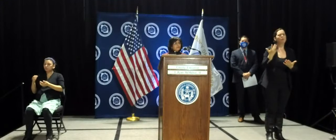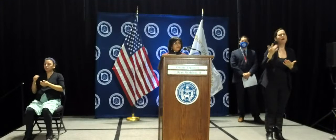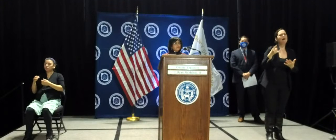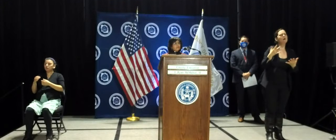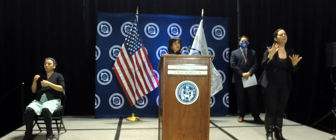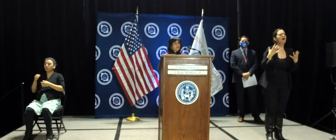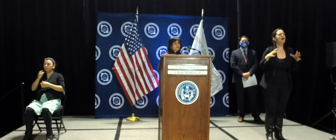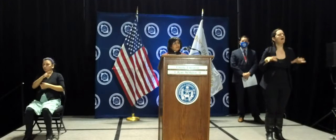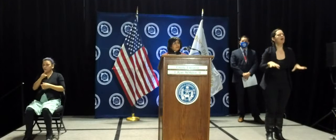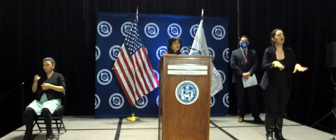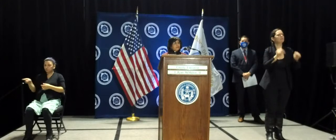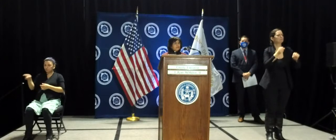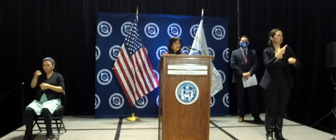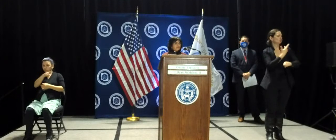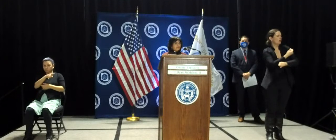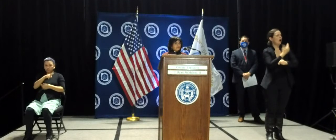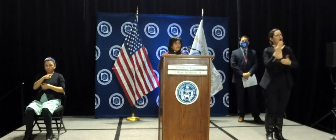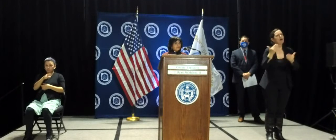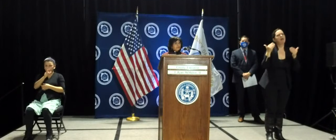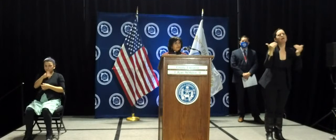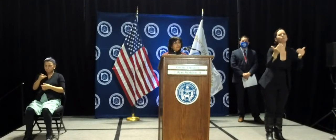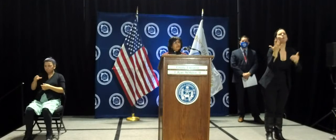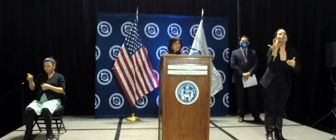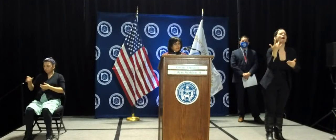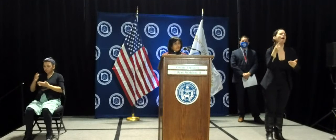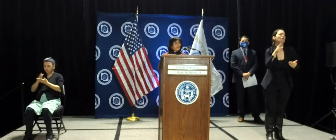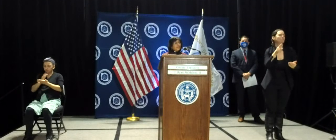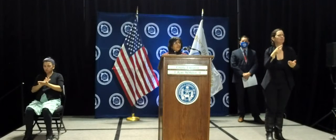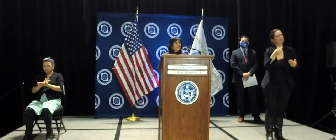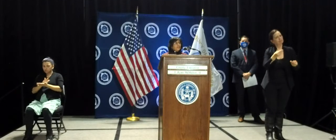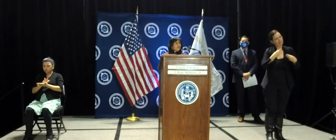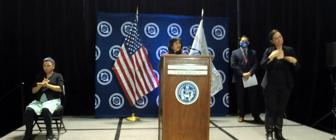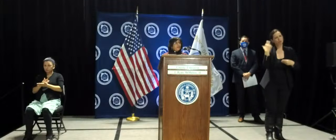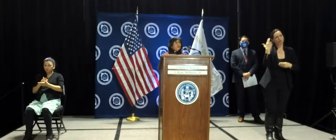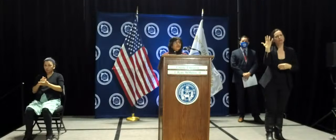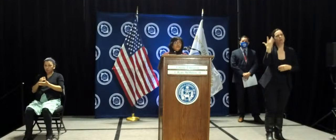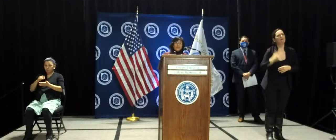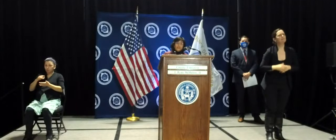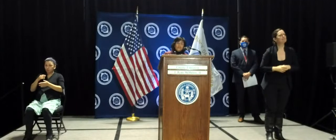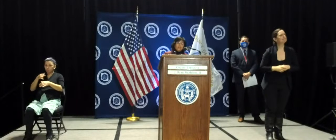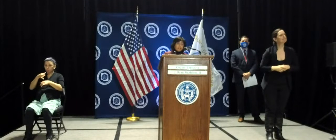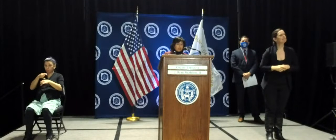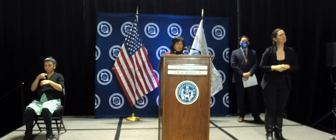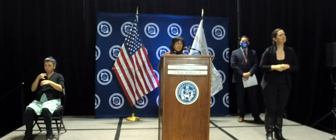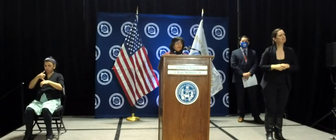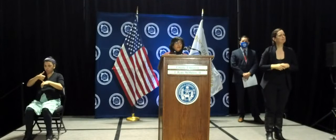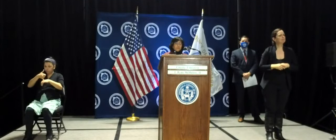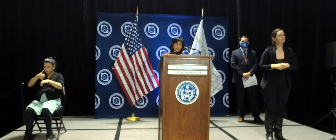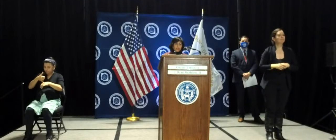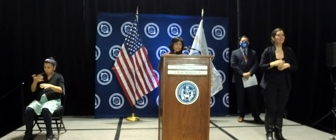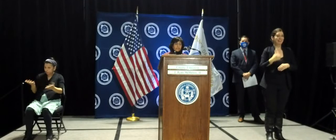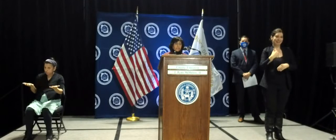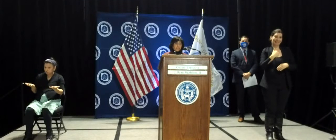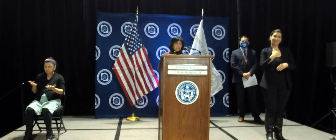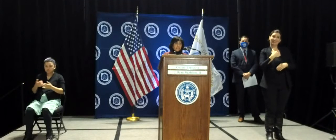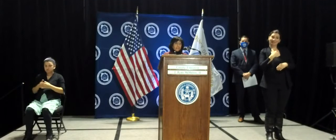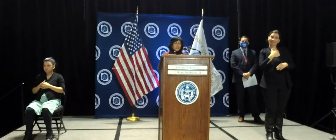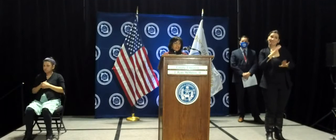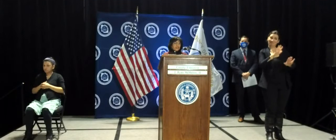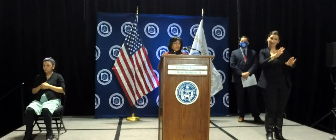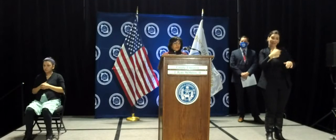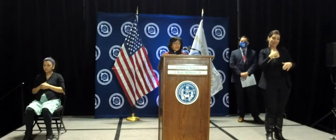about what they should consider in terms of getting the vaccination? I would strongly recommend them to get